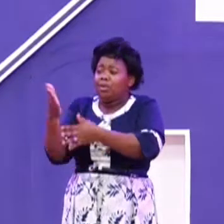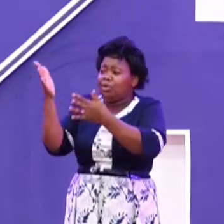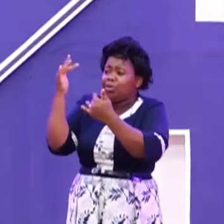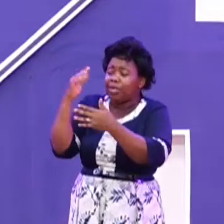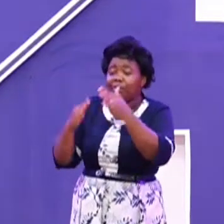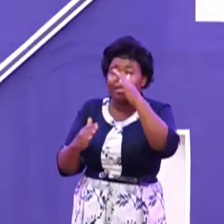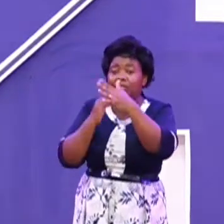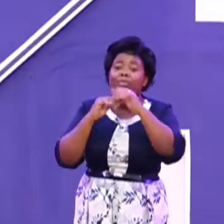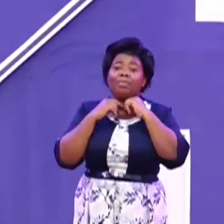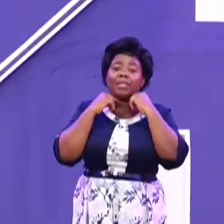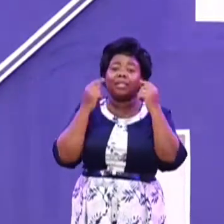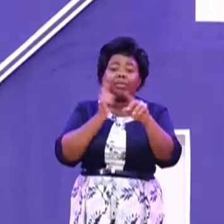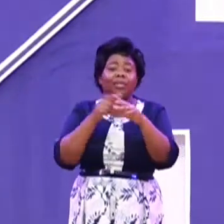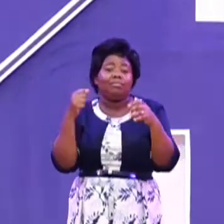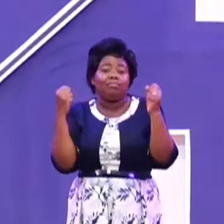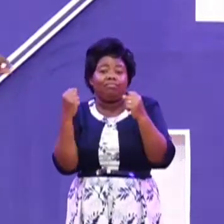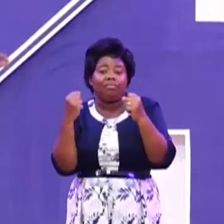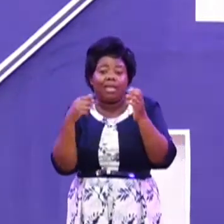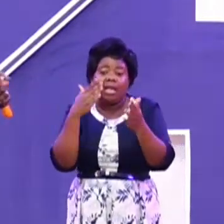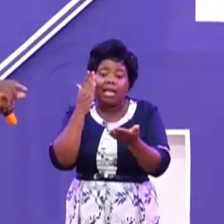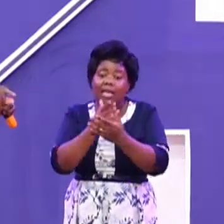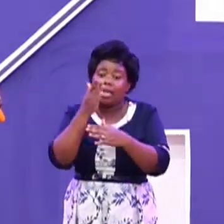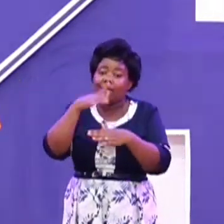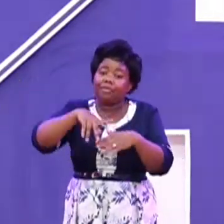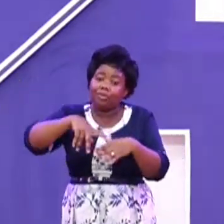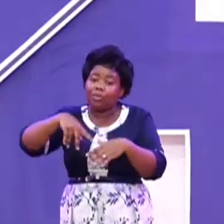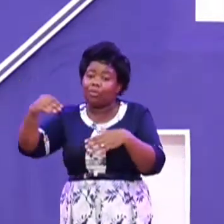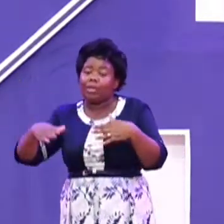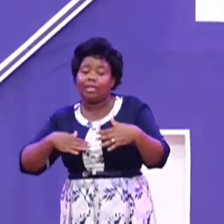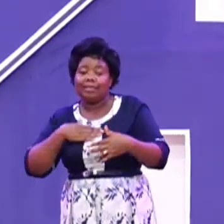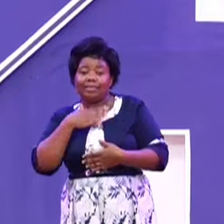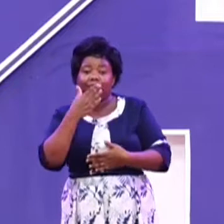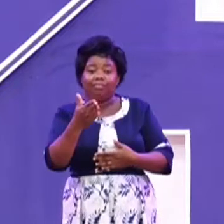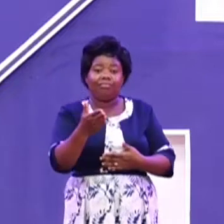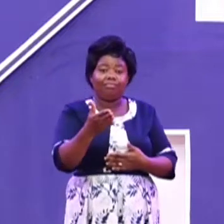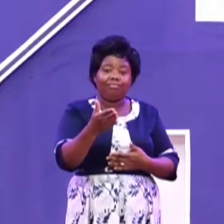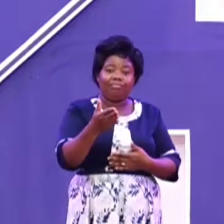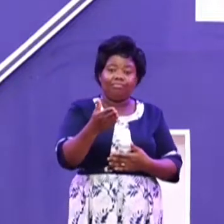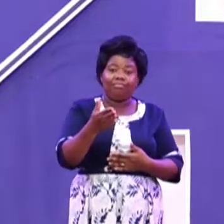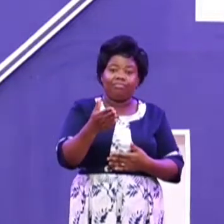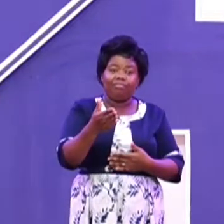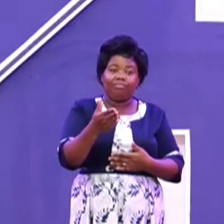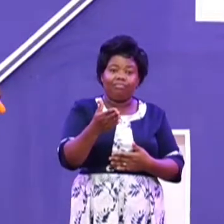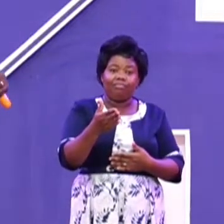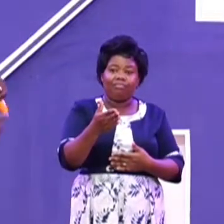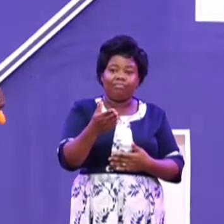hospital, you wait when it's Pastor Sarumaga who is sick. Then we go and see him.